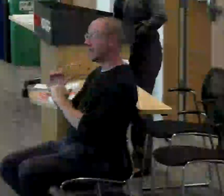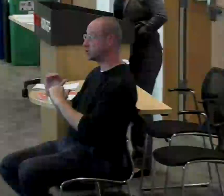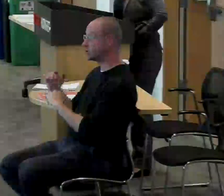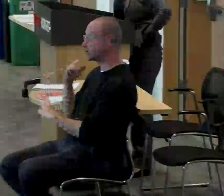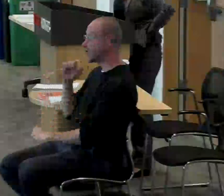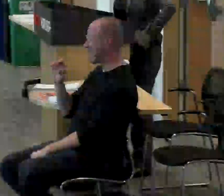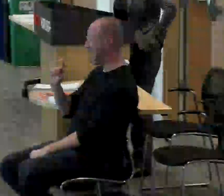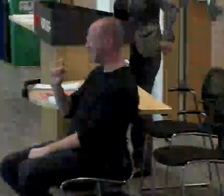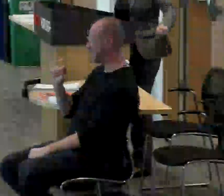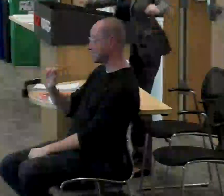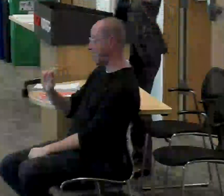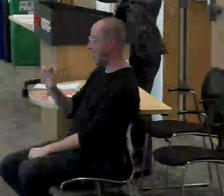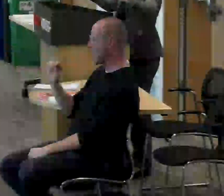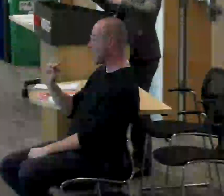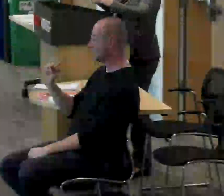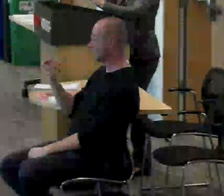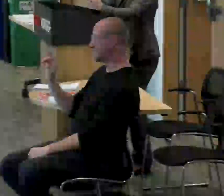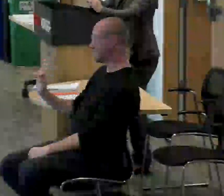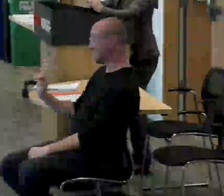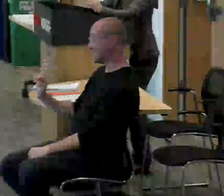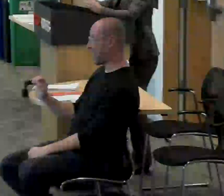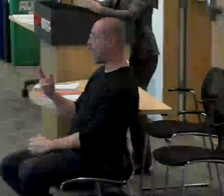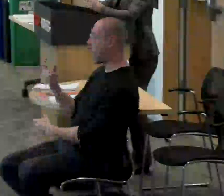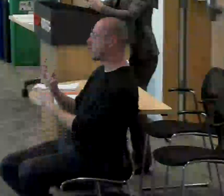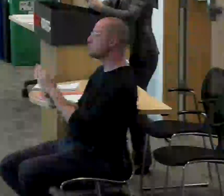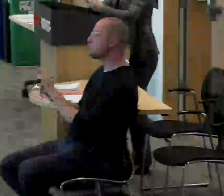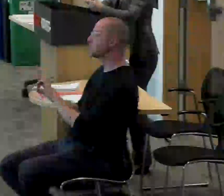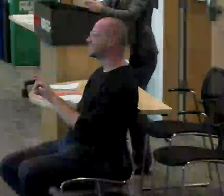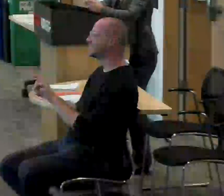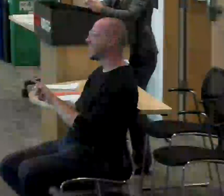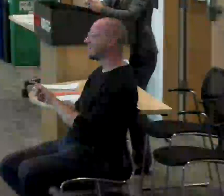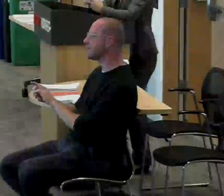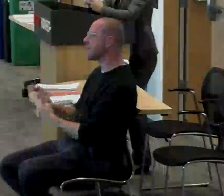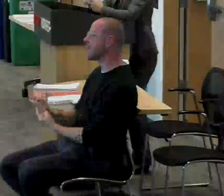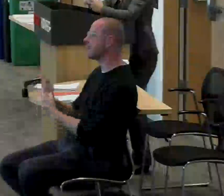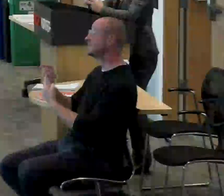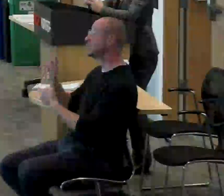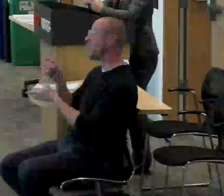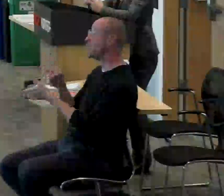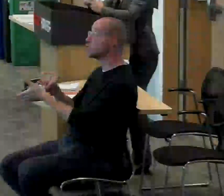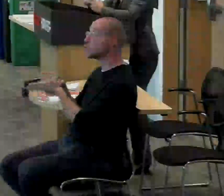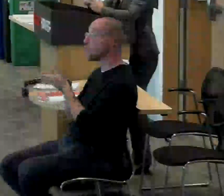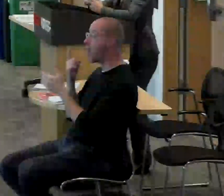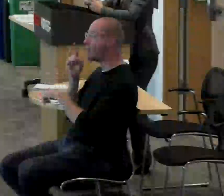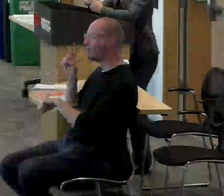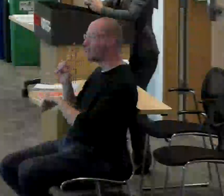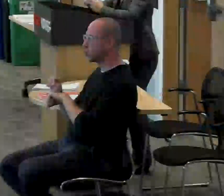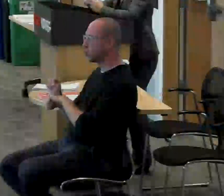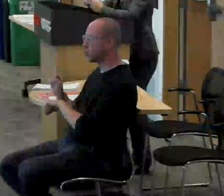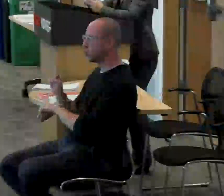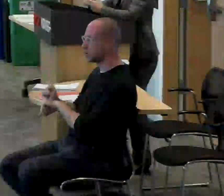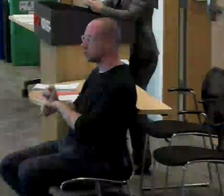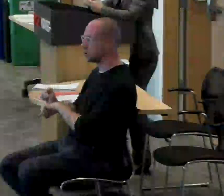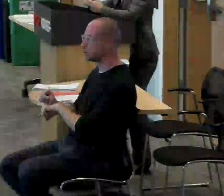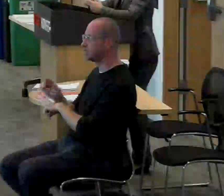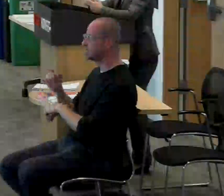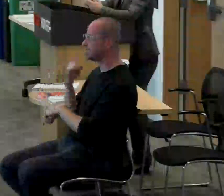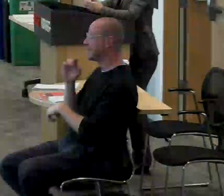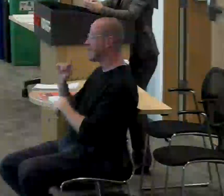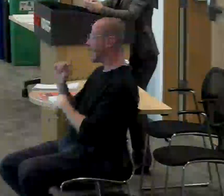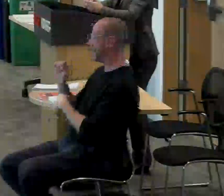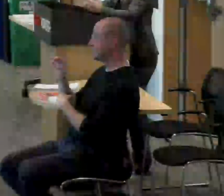It's basically the same thing, except there's a work requirement and the requirement to not be able to work above substantial gainful